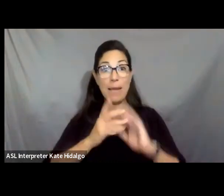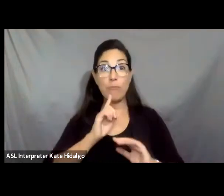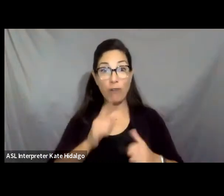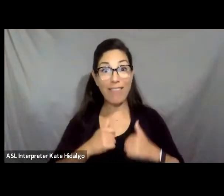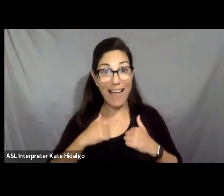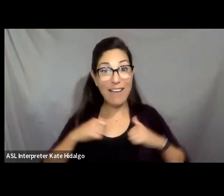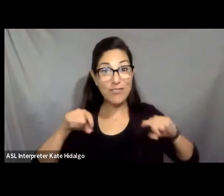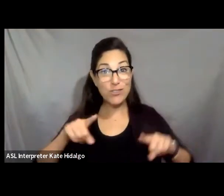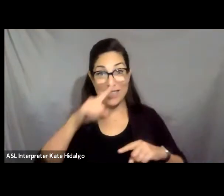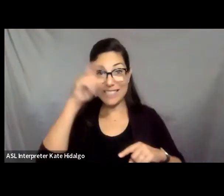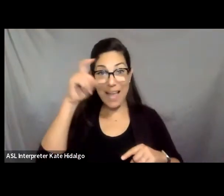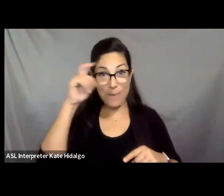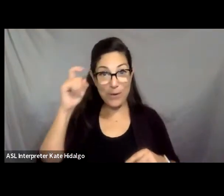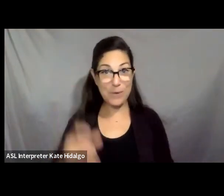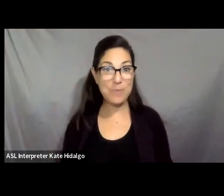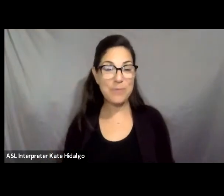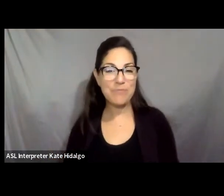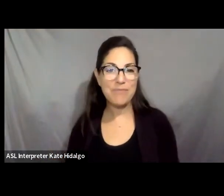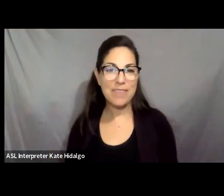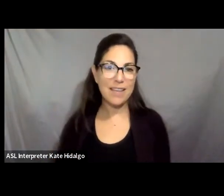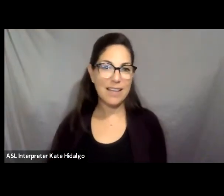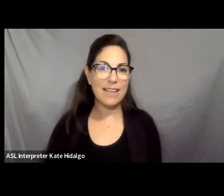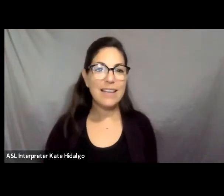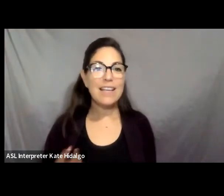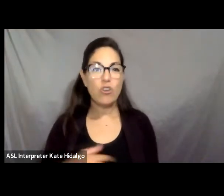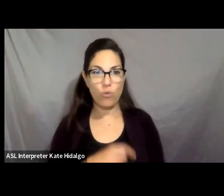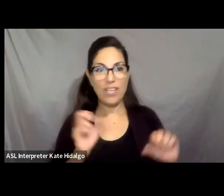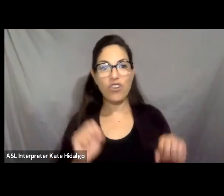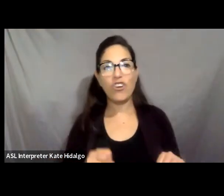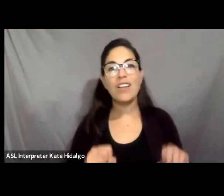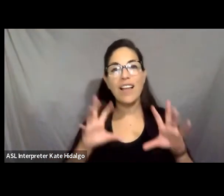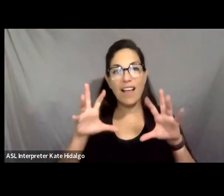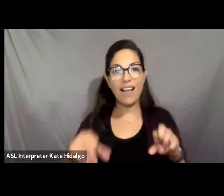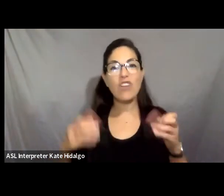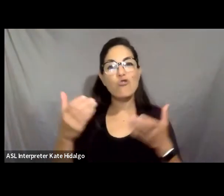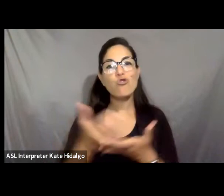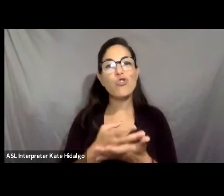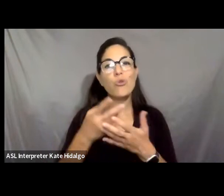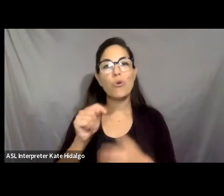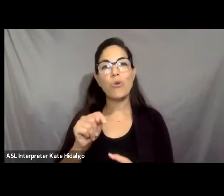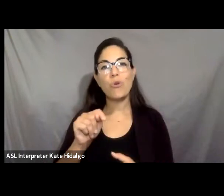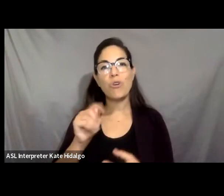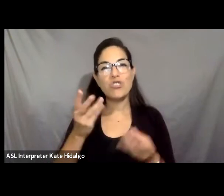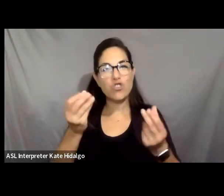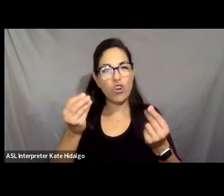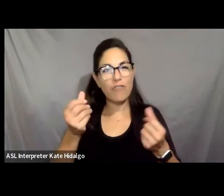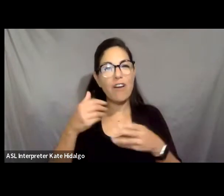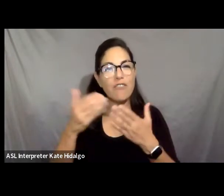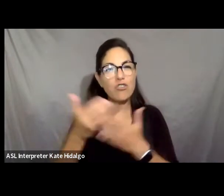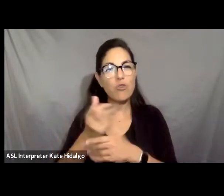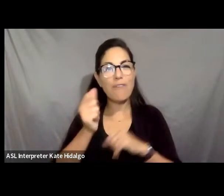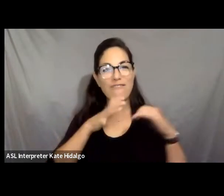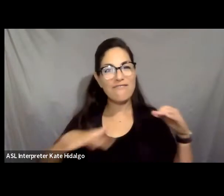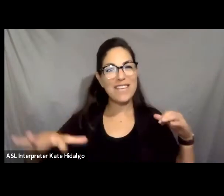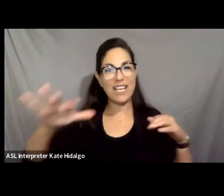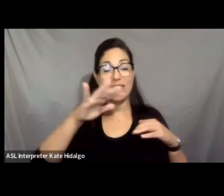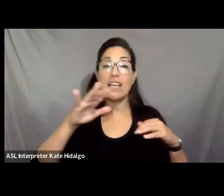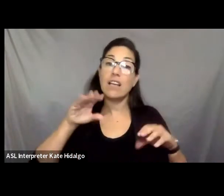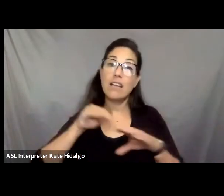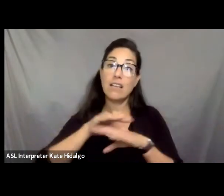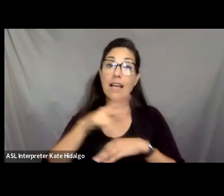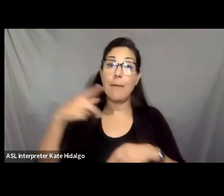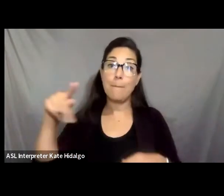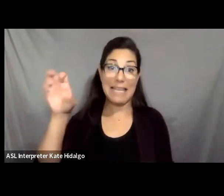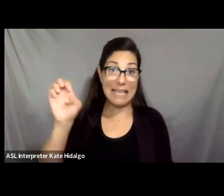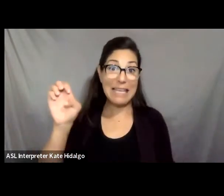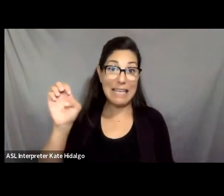summer. And then we were able to get new turf for our field, and that impacts all of our physical education as well